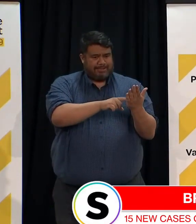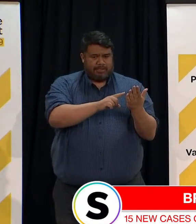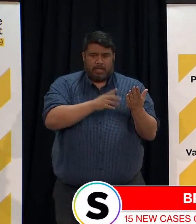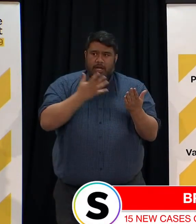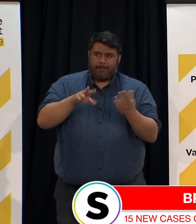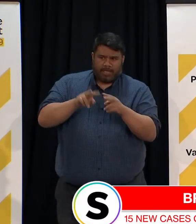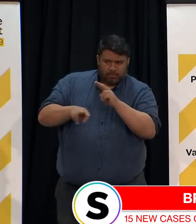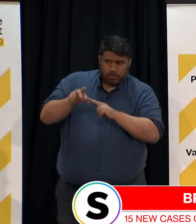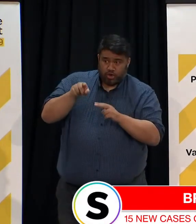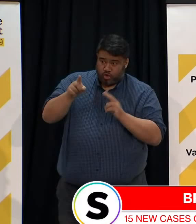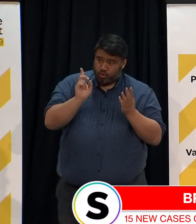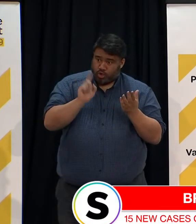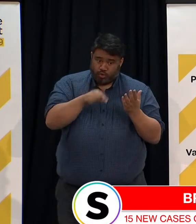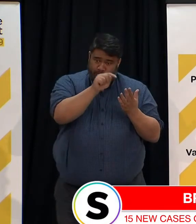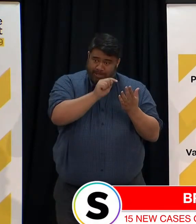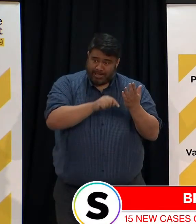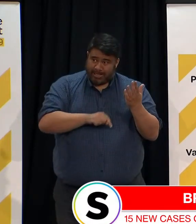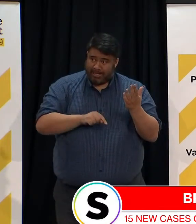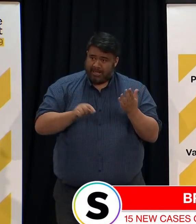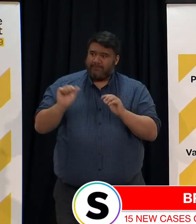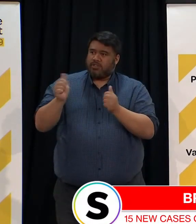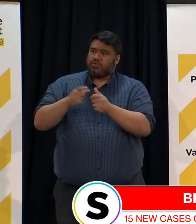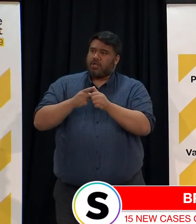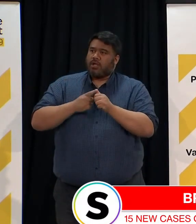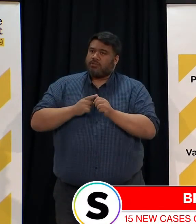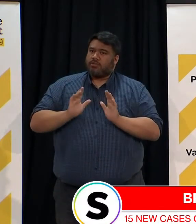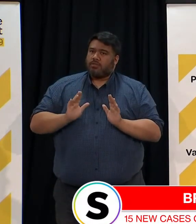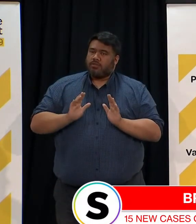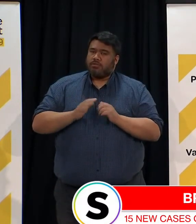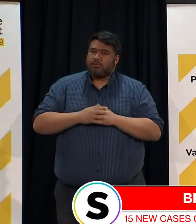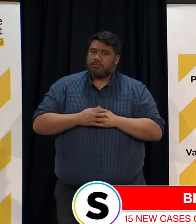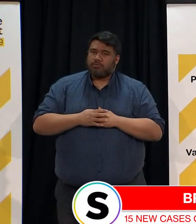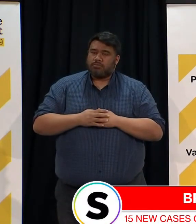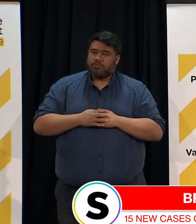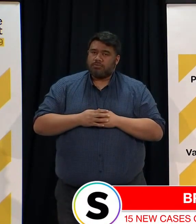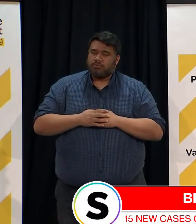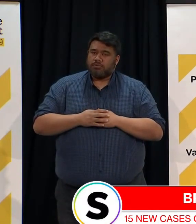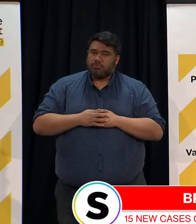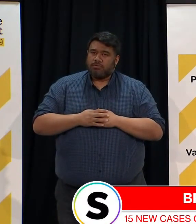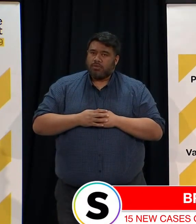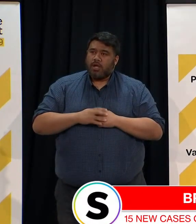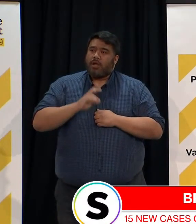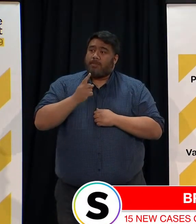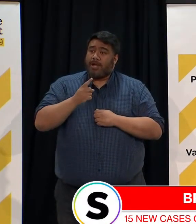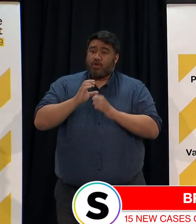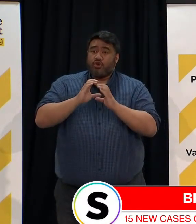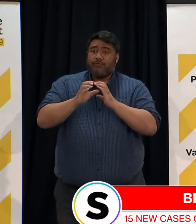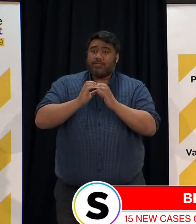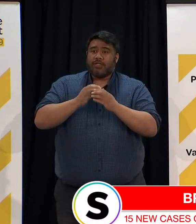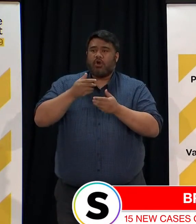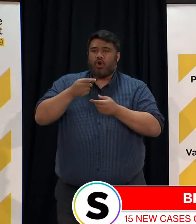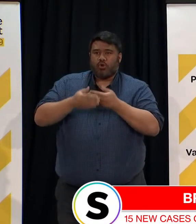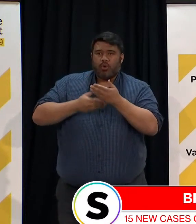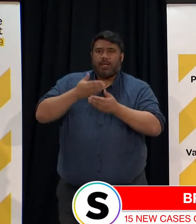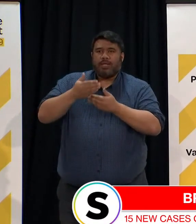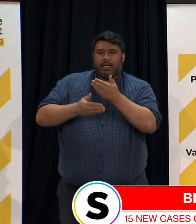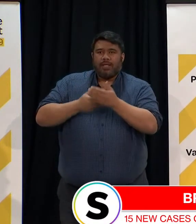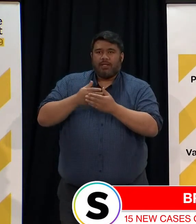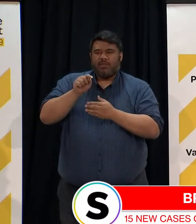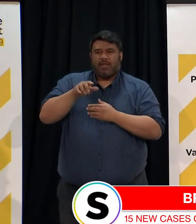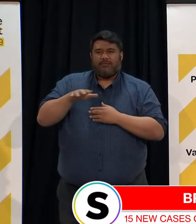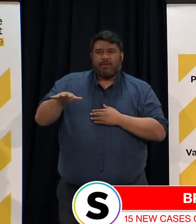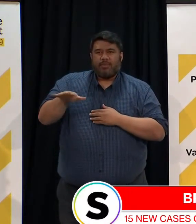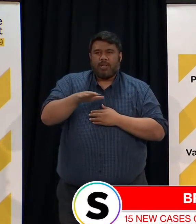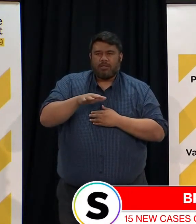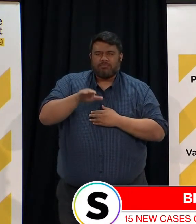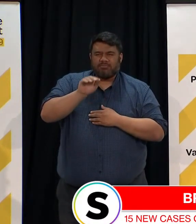assessed as low risk by Auckland Regional Public Health. I should say that they're having ongoing conversations with individual members of that family,